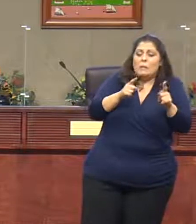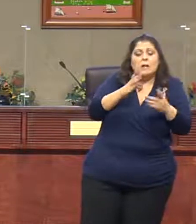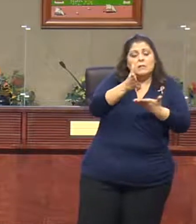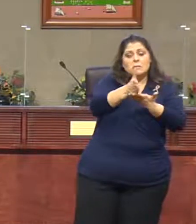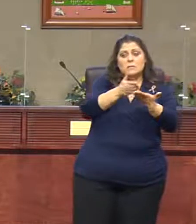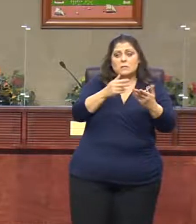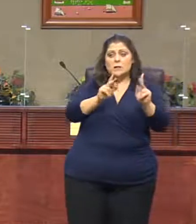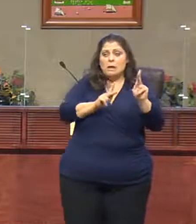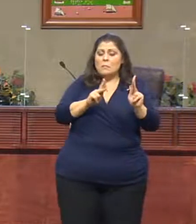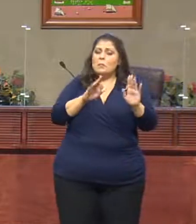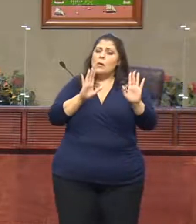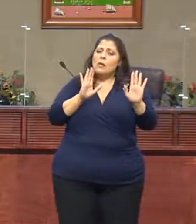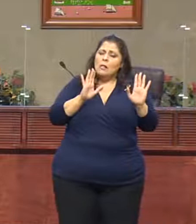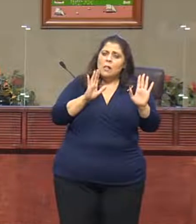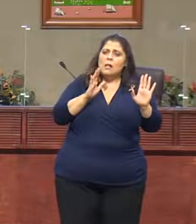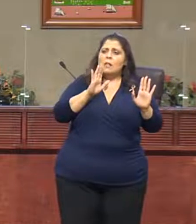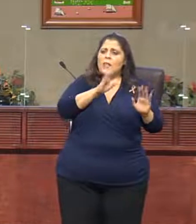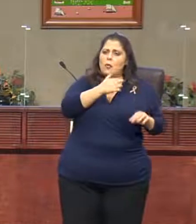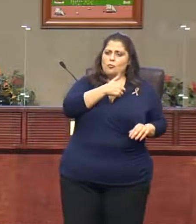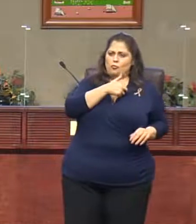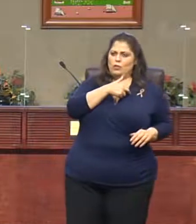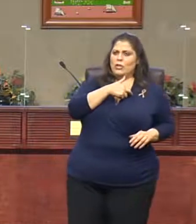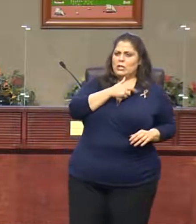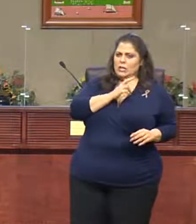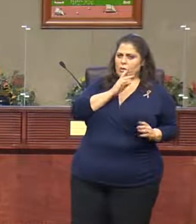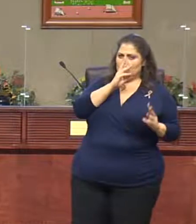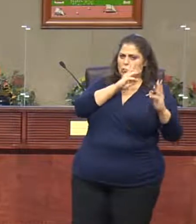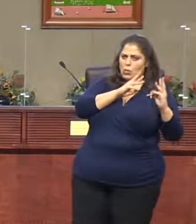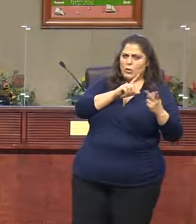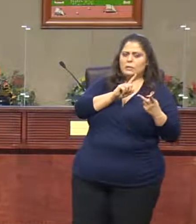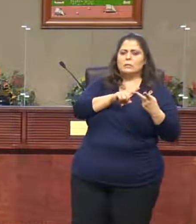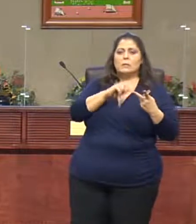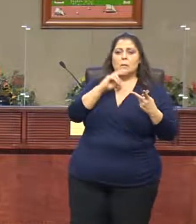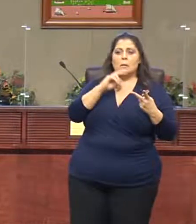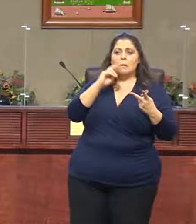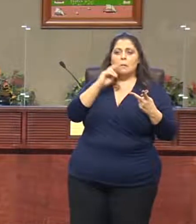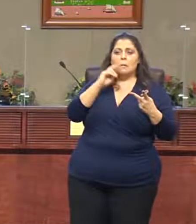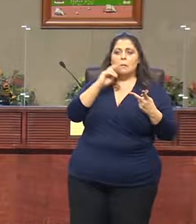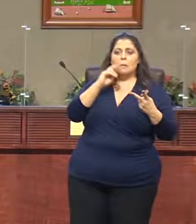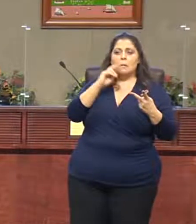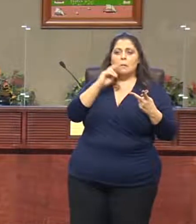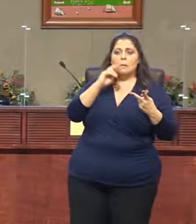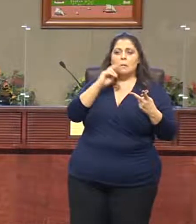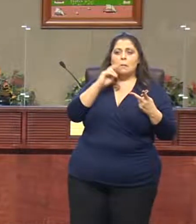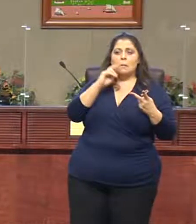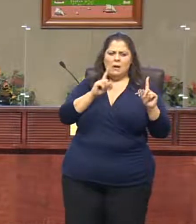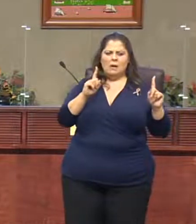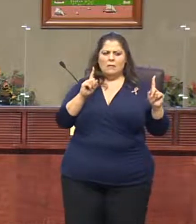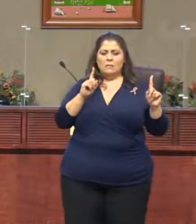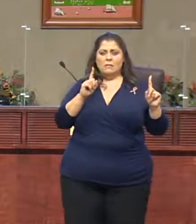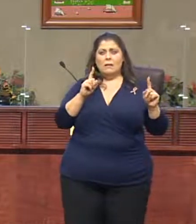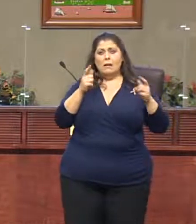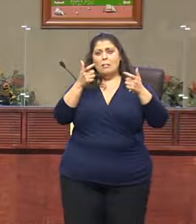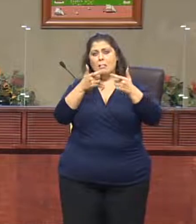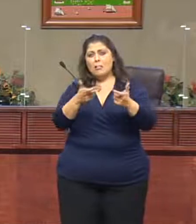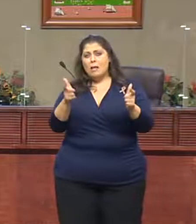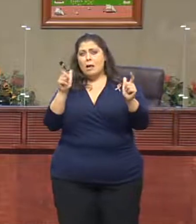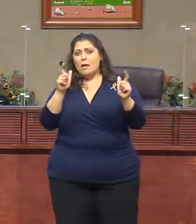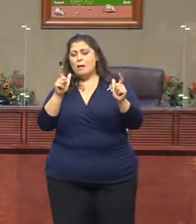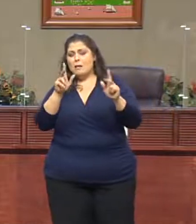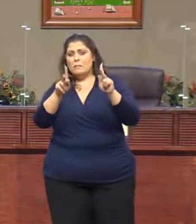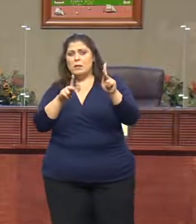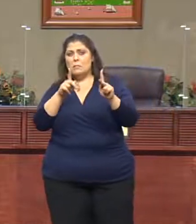have religious concerns, political concerns, but there's a huge segment of the population that has not